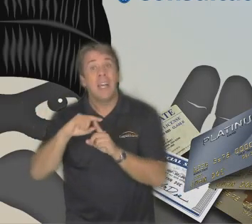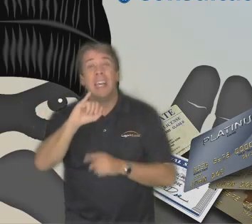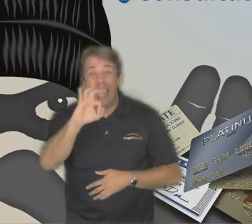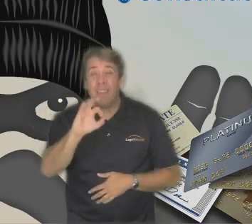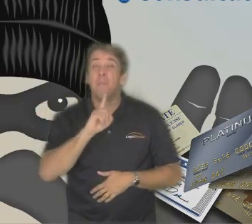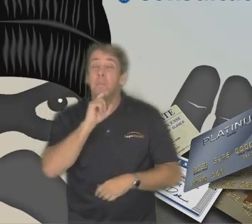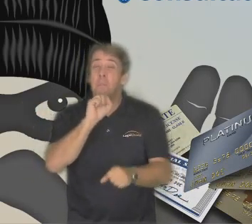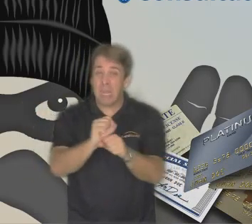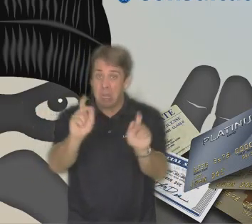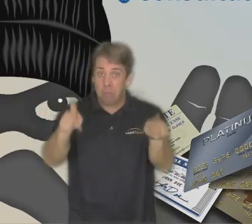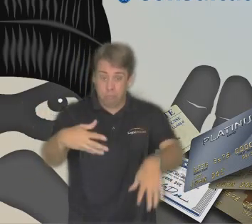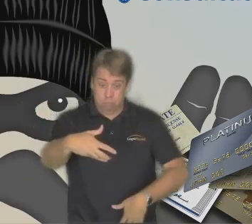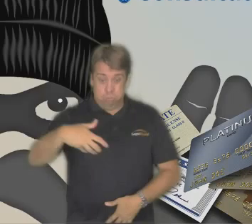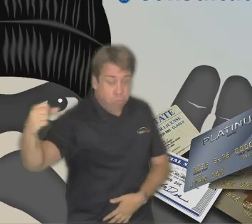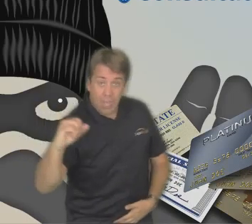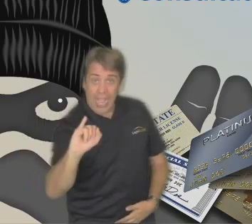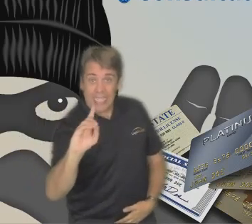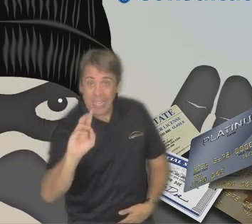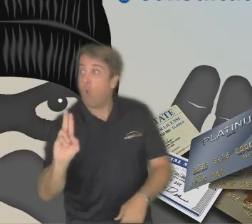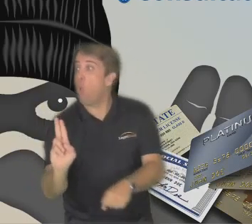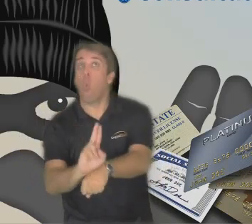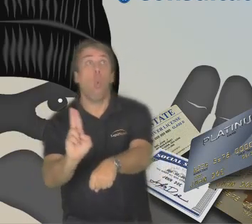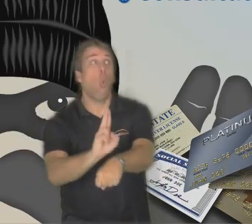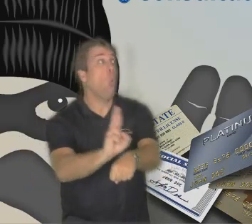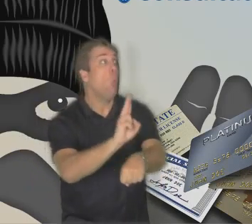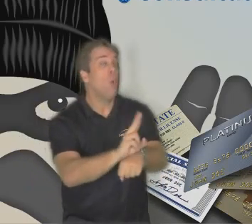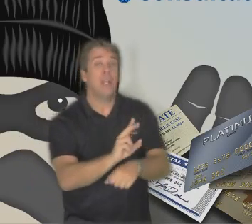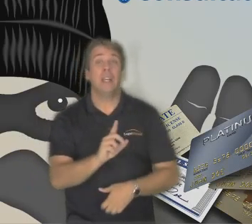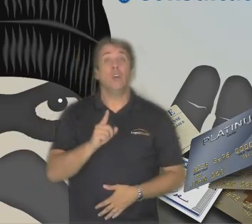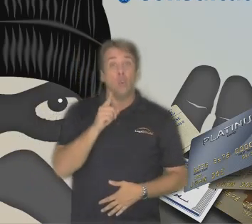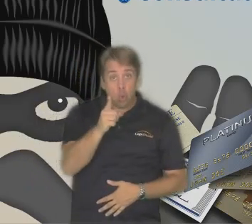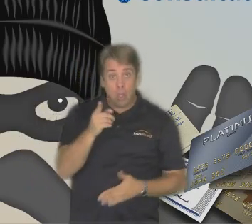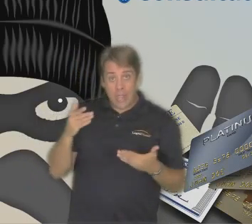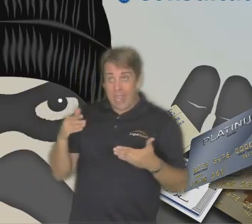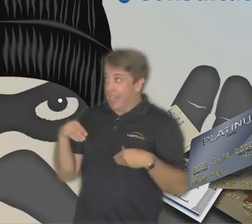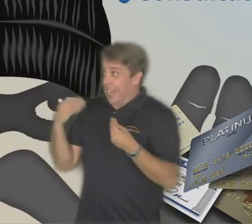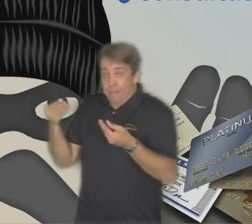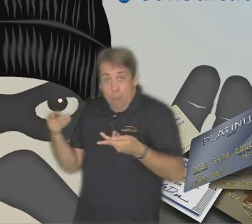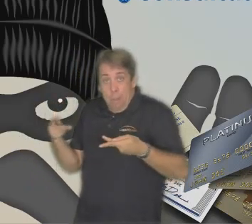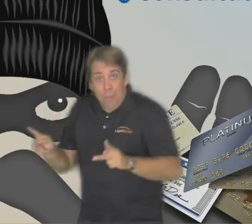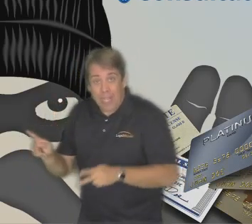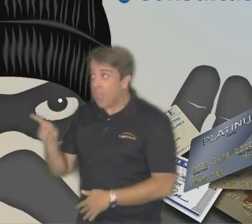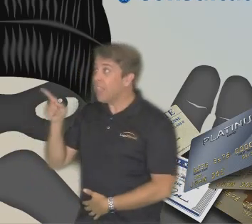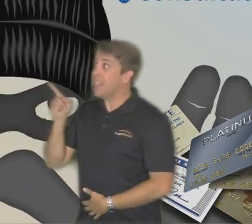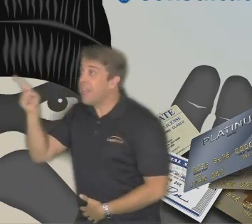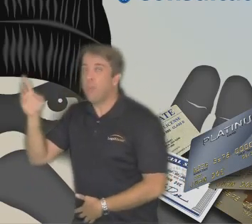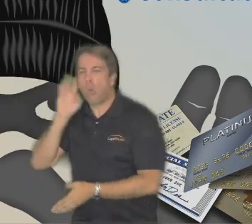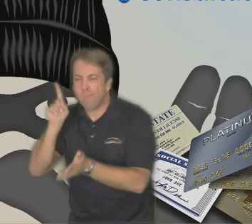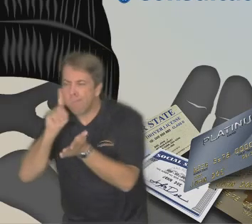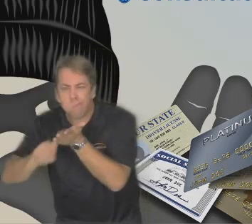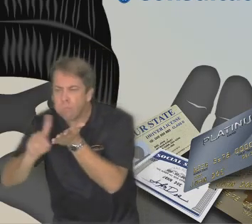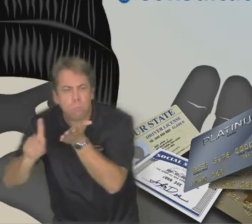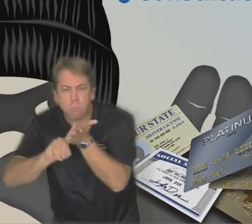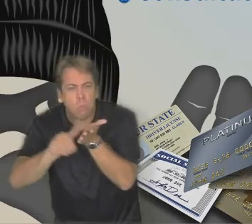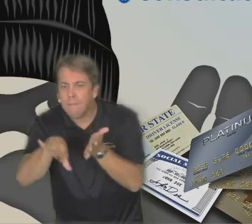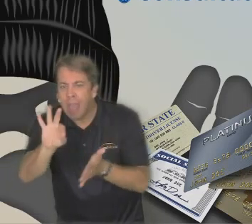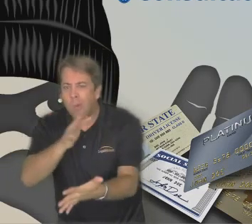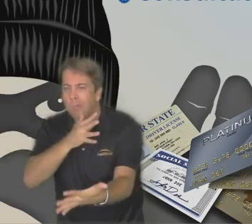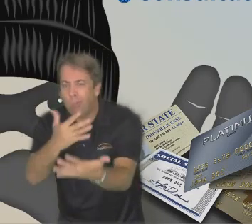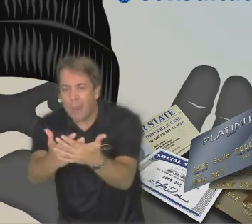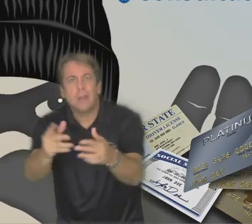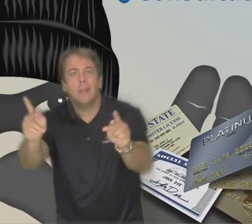means that Kroll will not only notify you that it happened, but you sign a one-page limited power of attorney, and they'll restore your